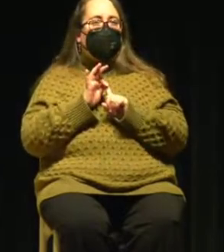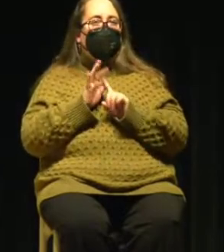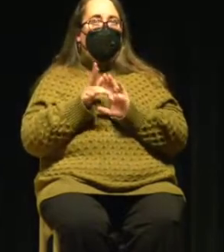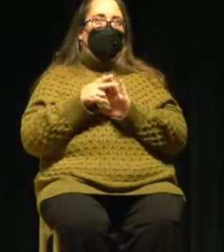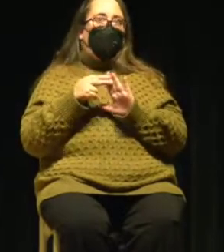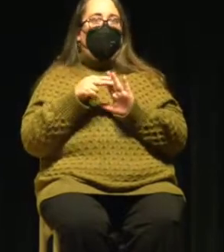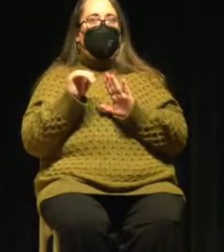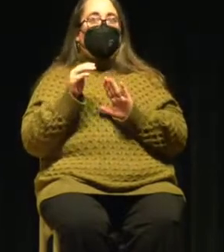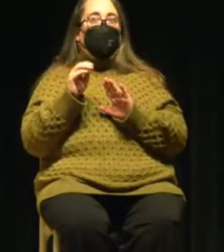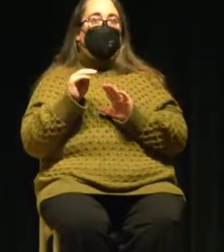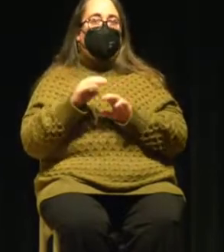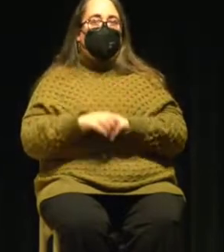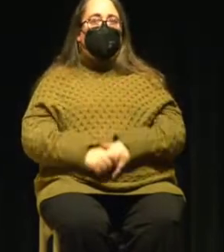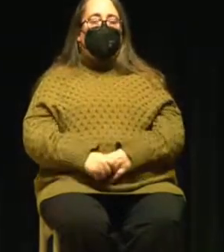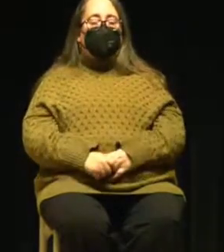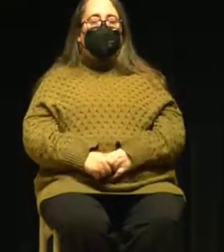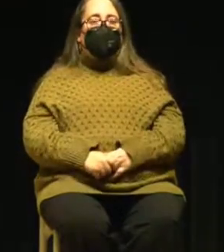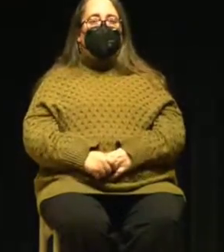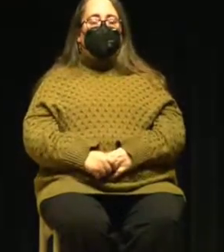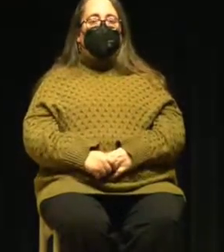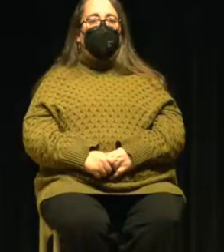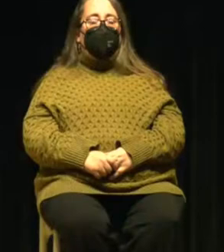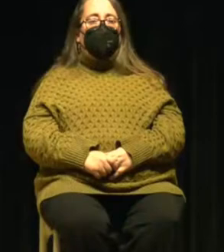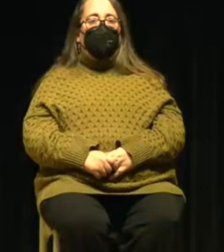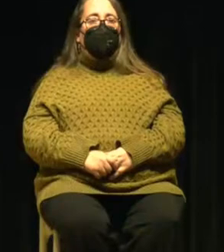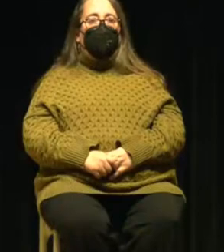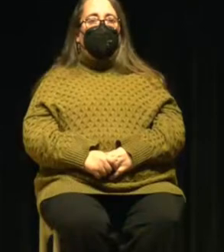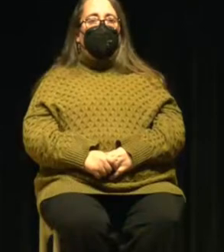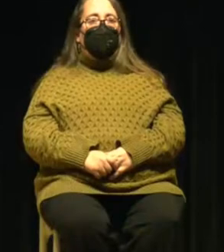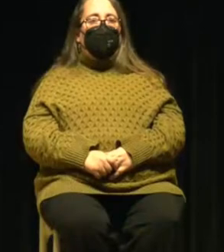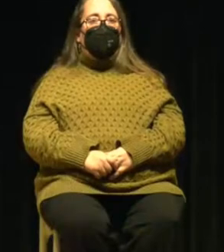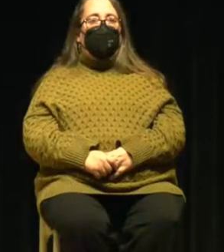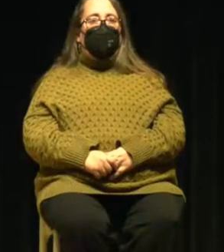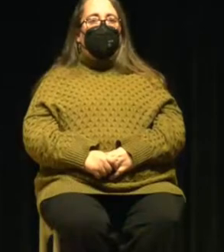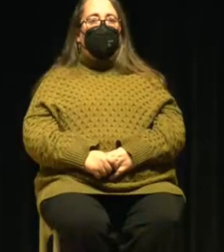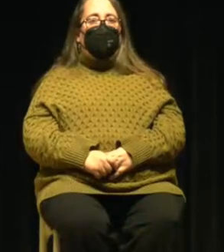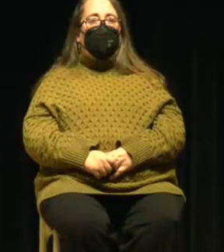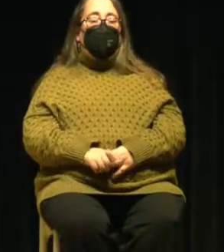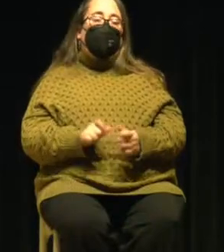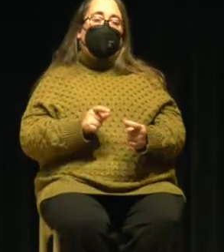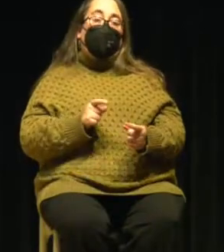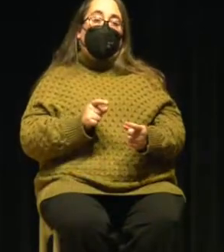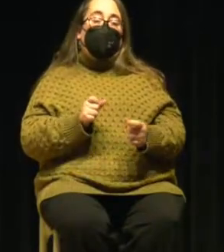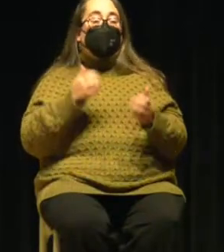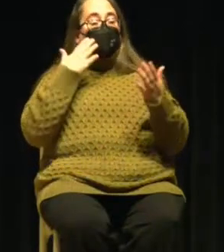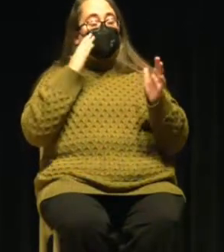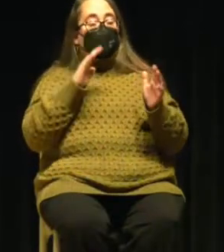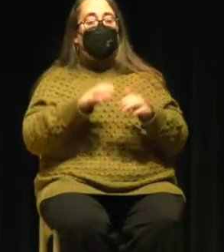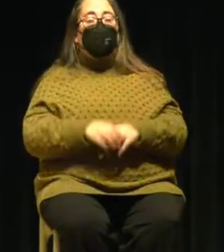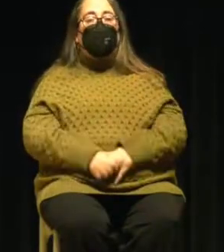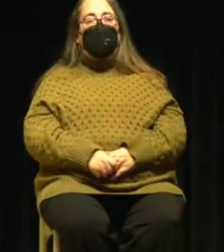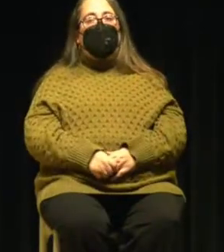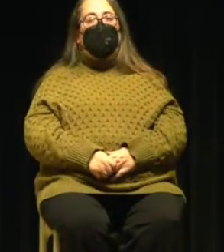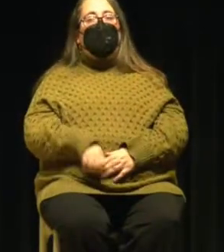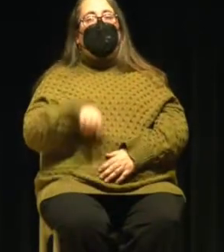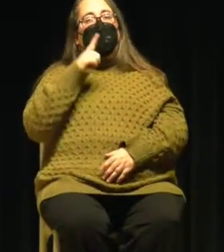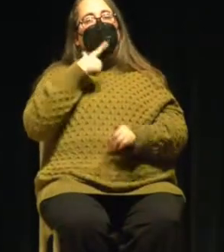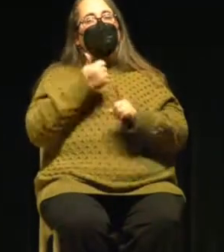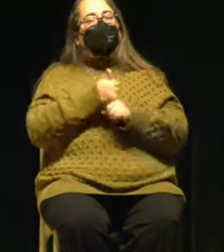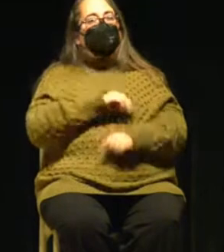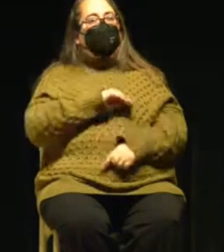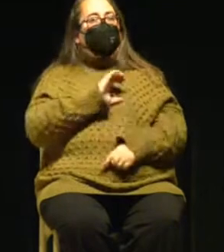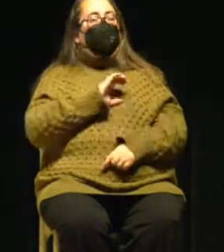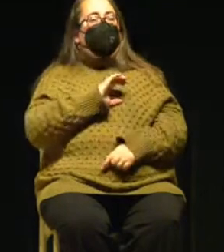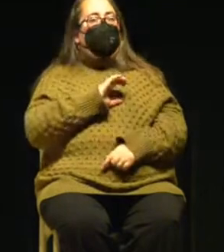brand of racism. And that's, you know, it is a struggle. So I don't know. I mean, but as far as self-esteem, I